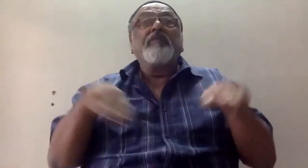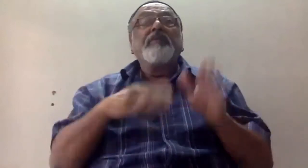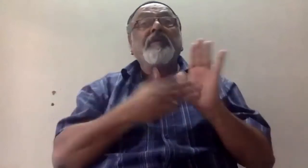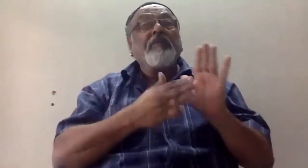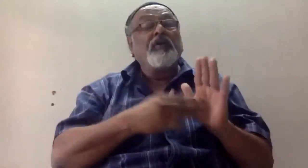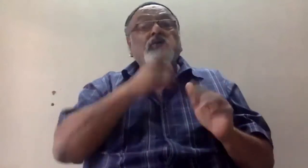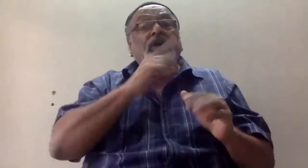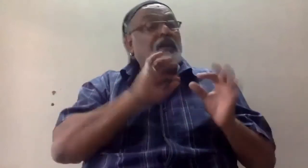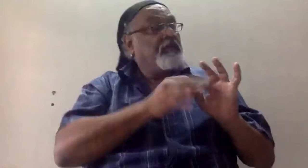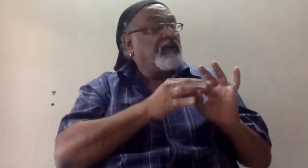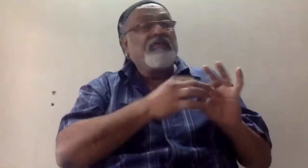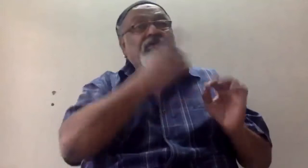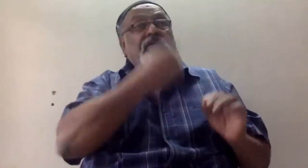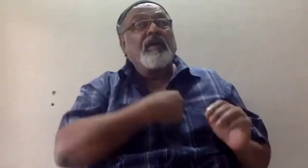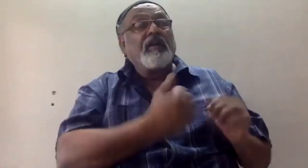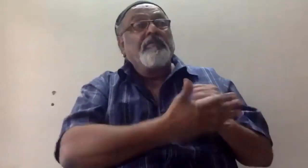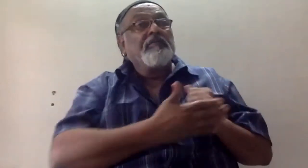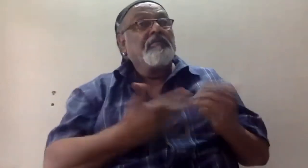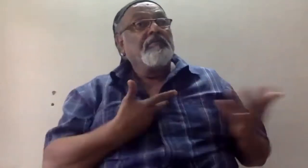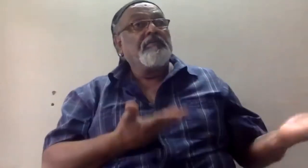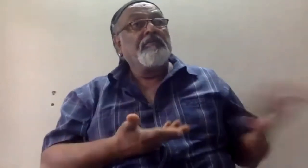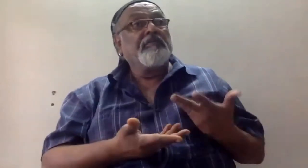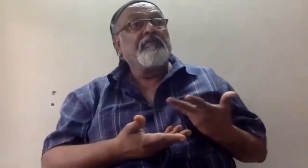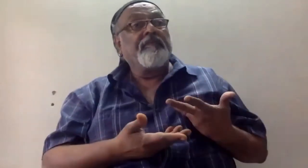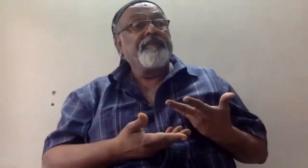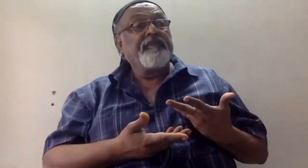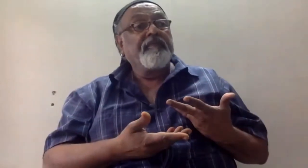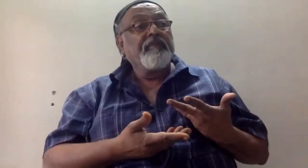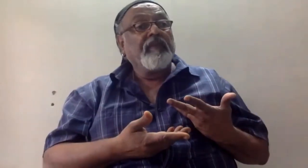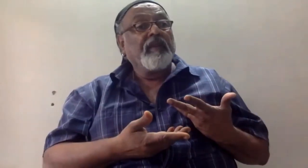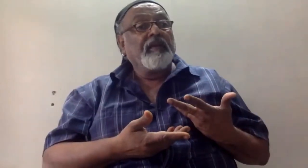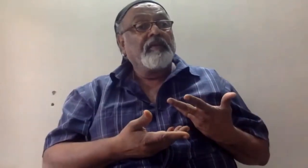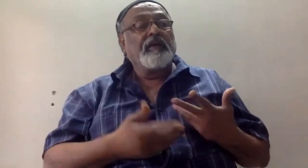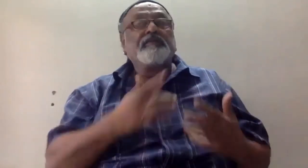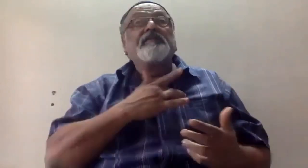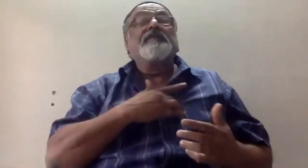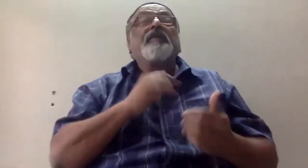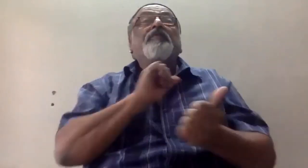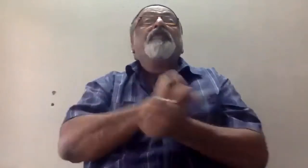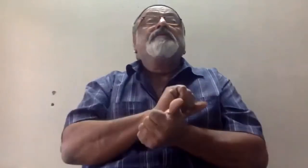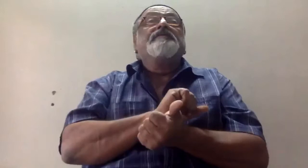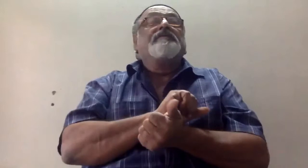interpret? Because usually in the police station, there is no sign language interpreter.